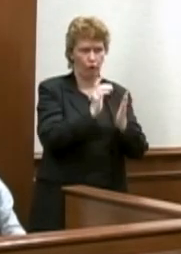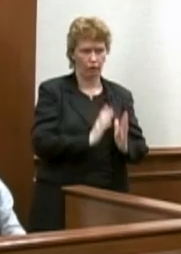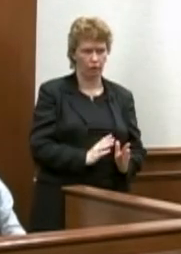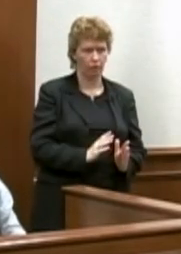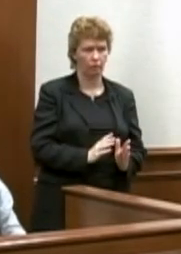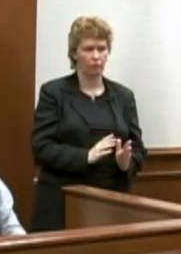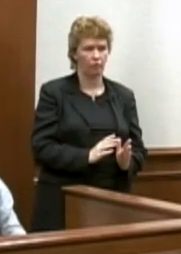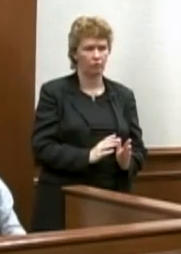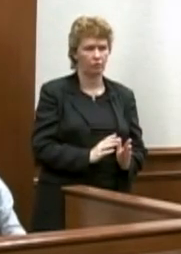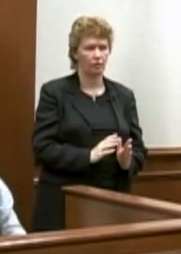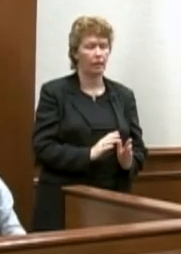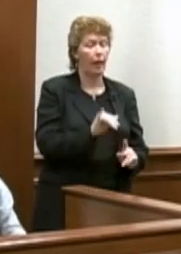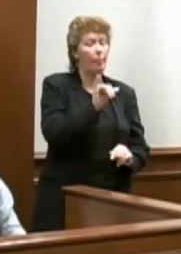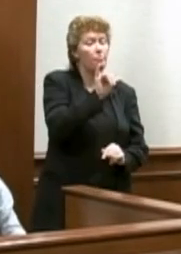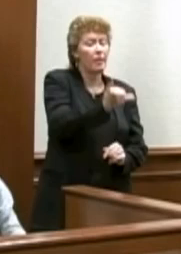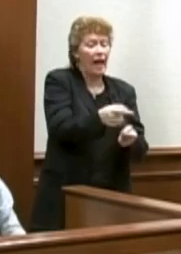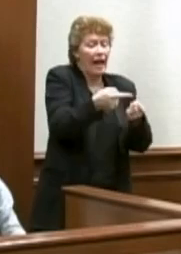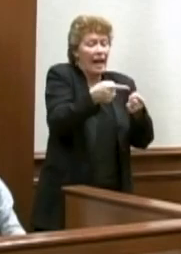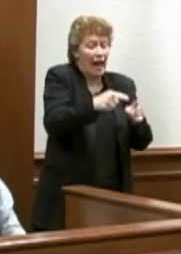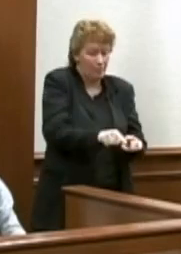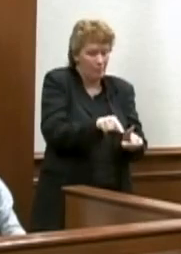That with that particular incident.